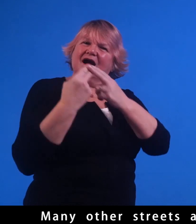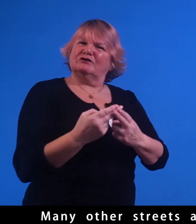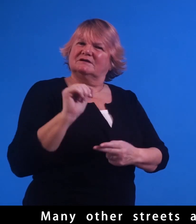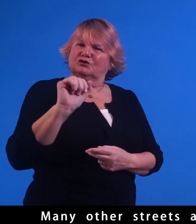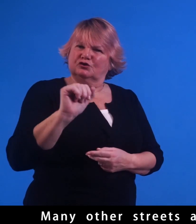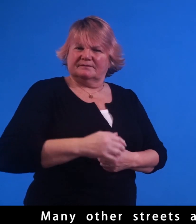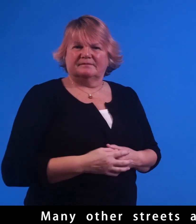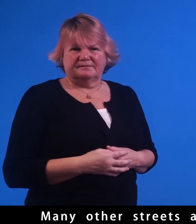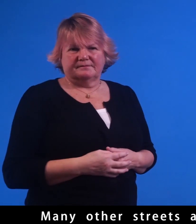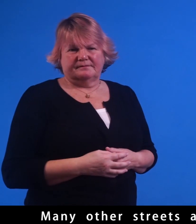heritage,